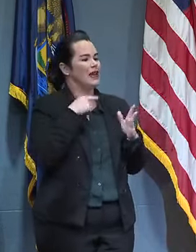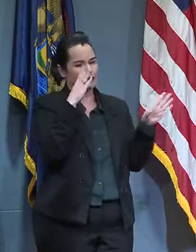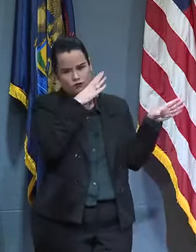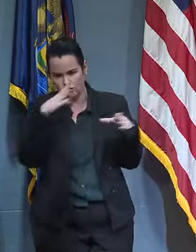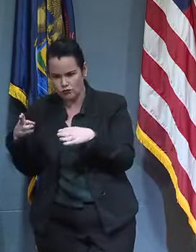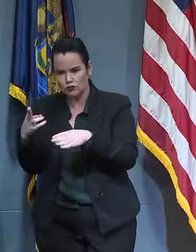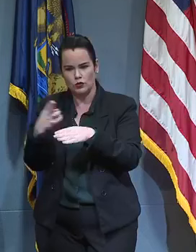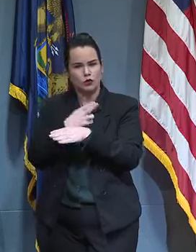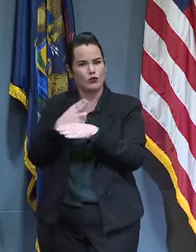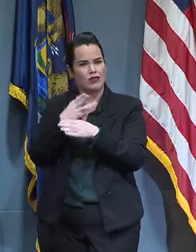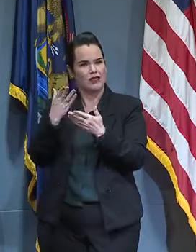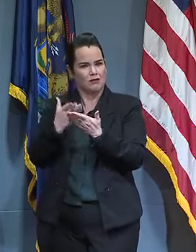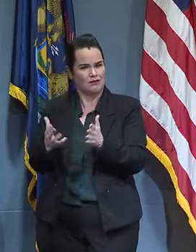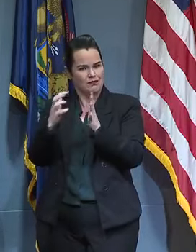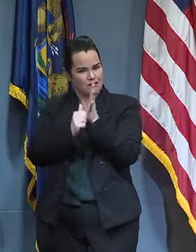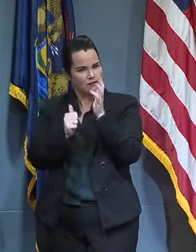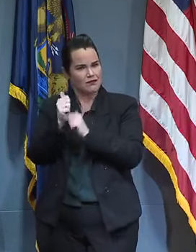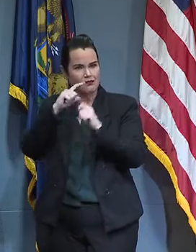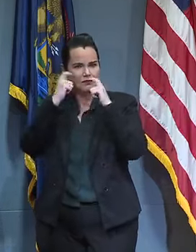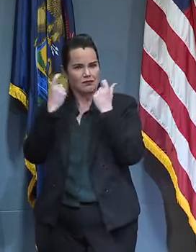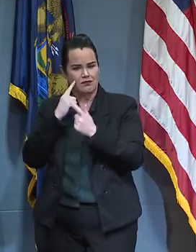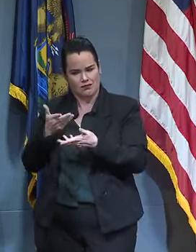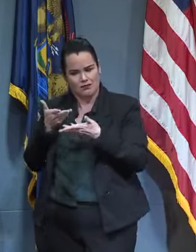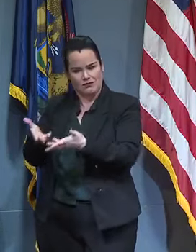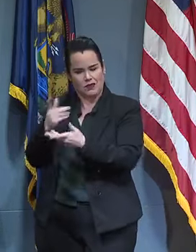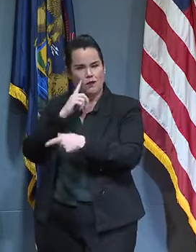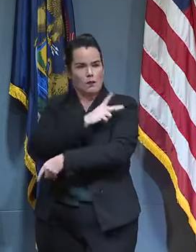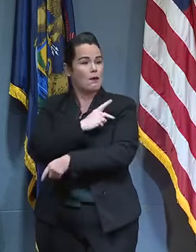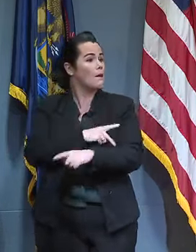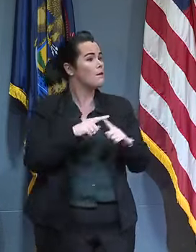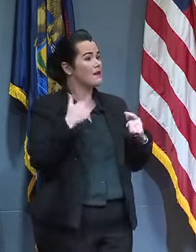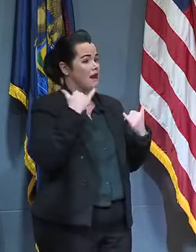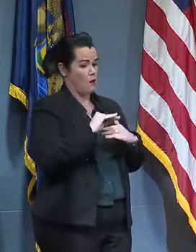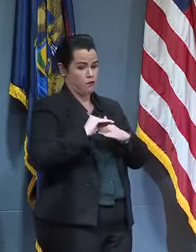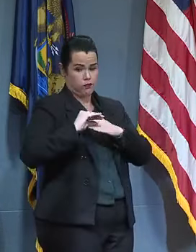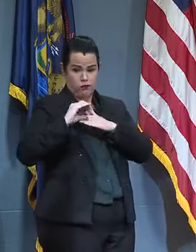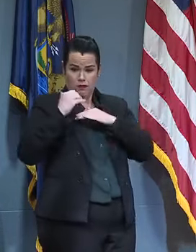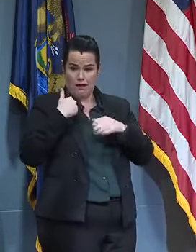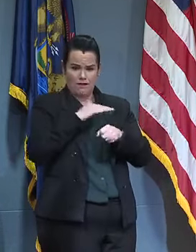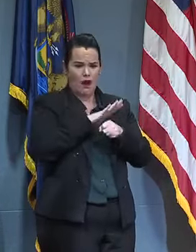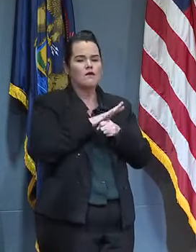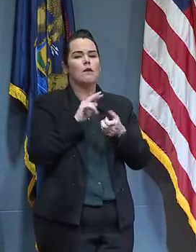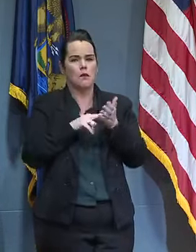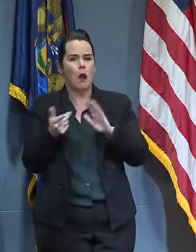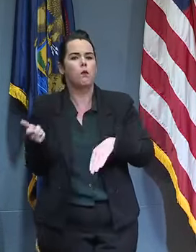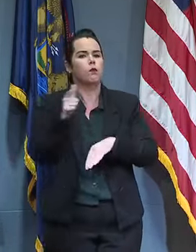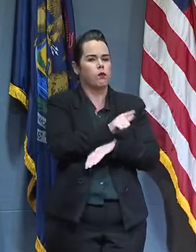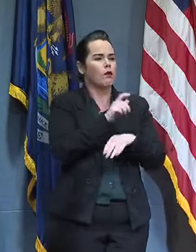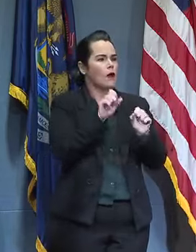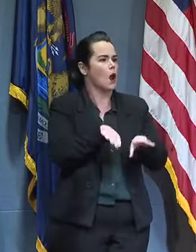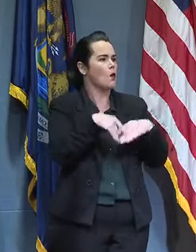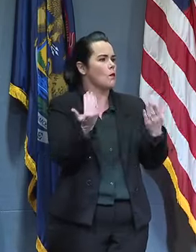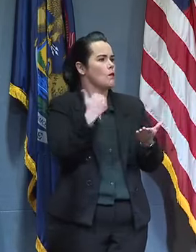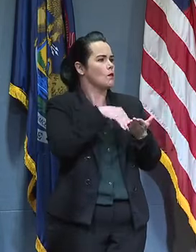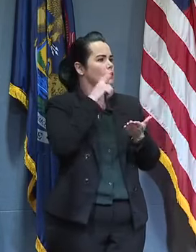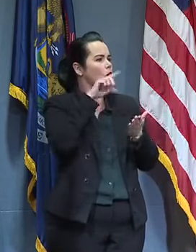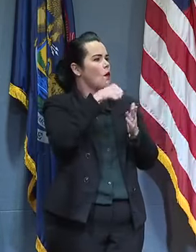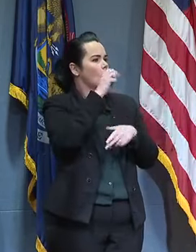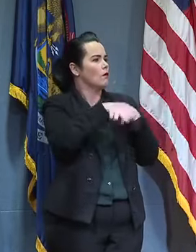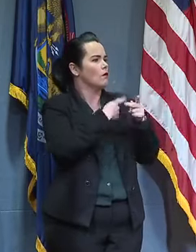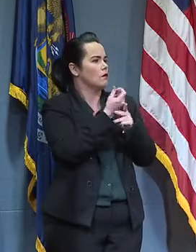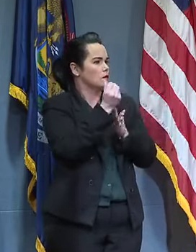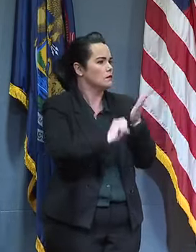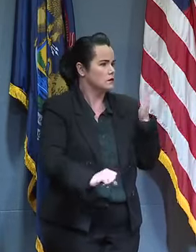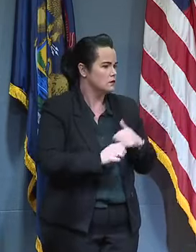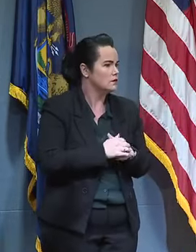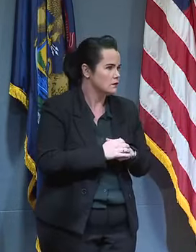PPE. Now we've been able to build up enough that we can proceed with these other procedures, and we are encouraging hospital